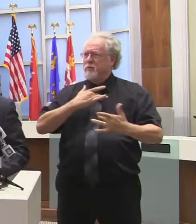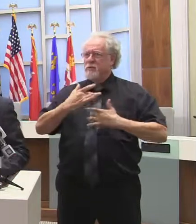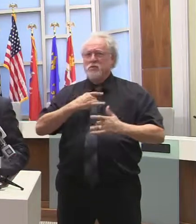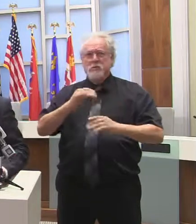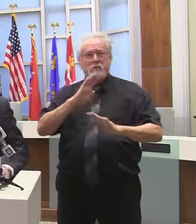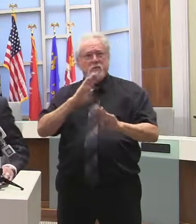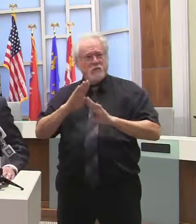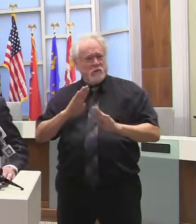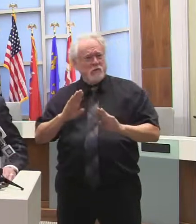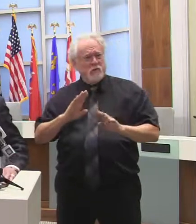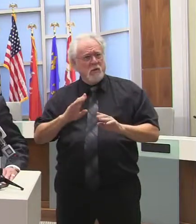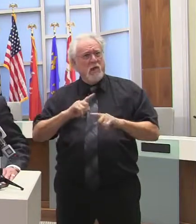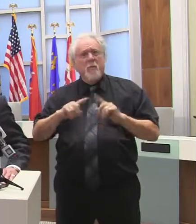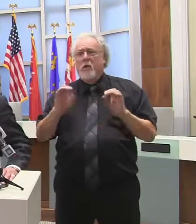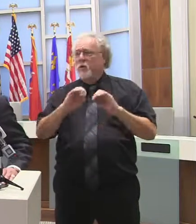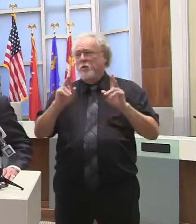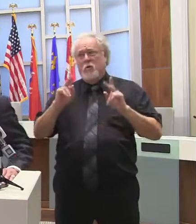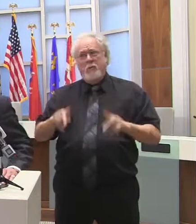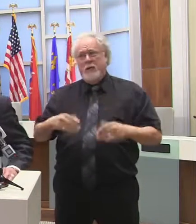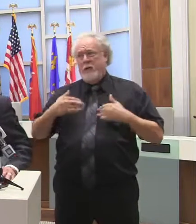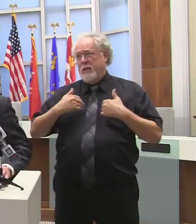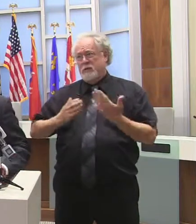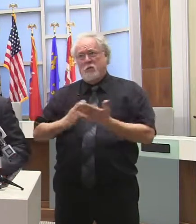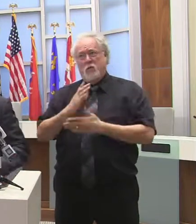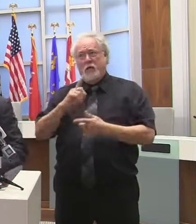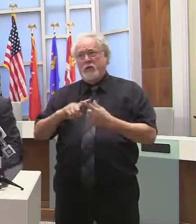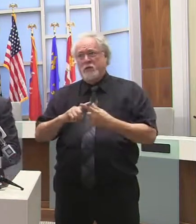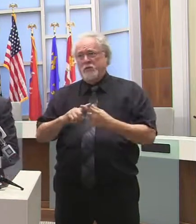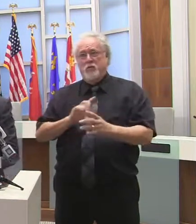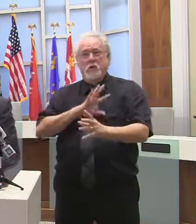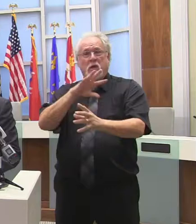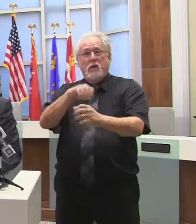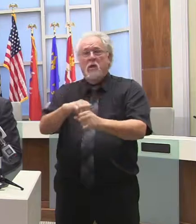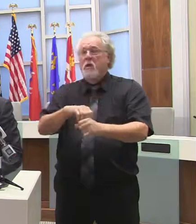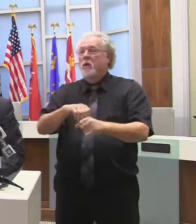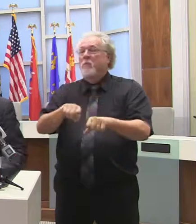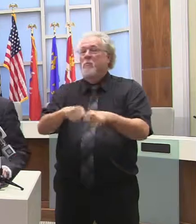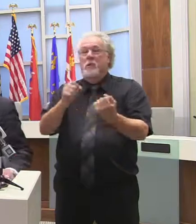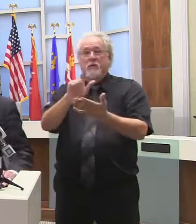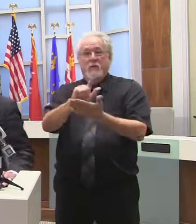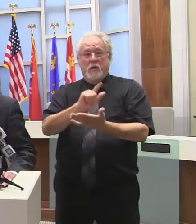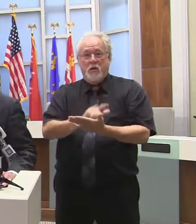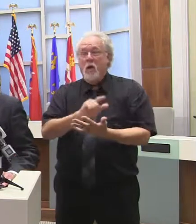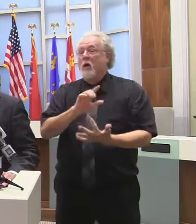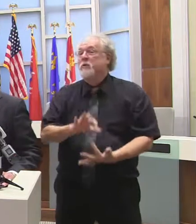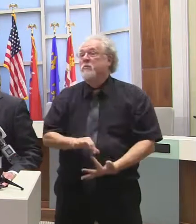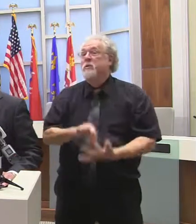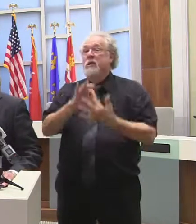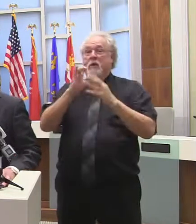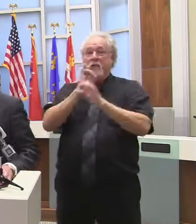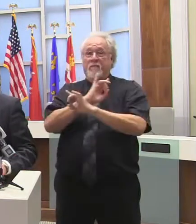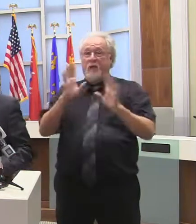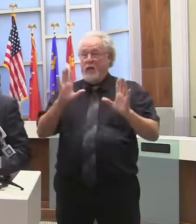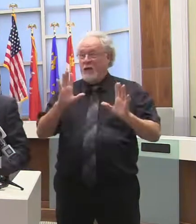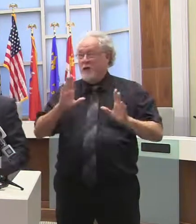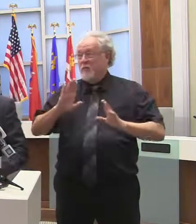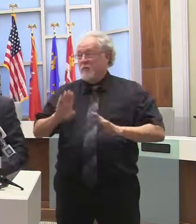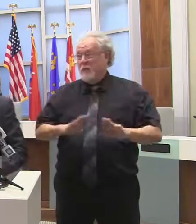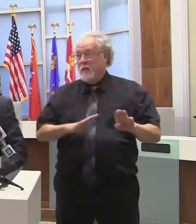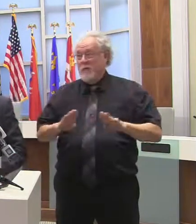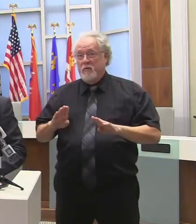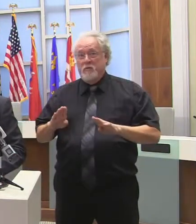frustrations. But nobody has the right to engage in unlawful behavior, particularly violent